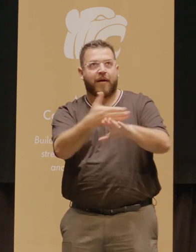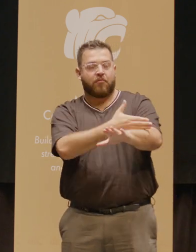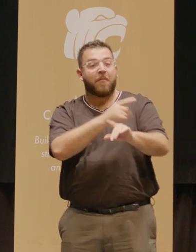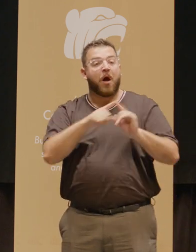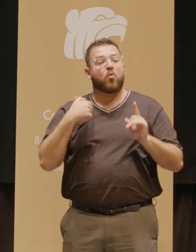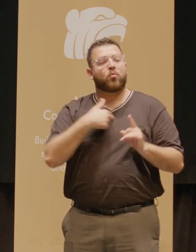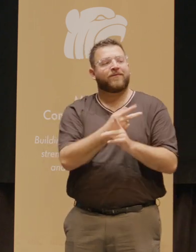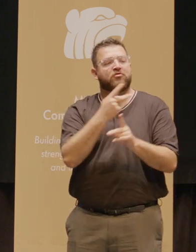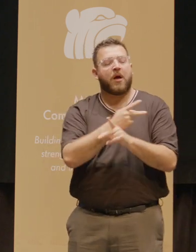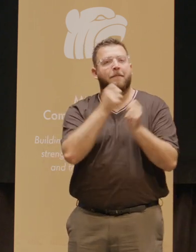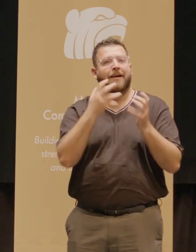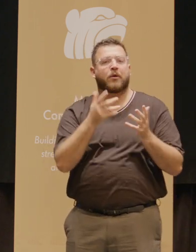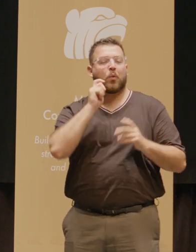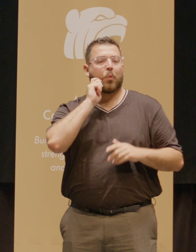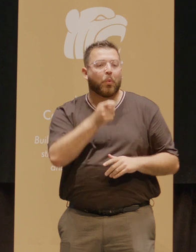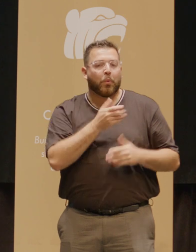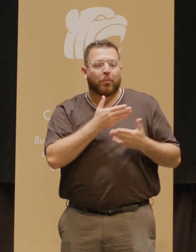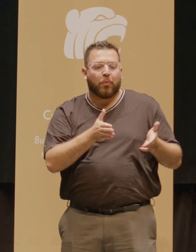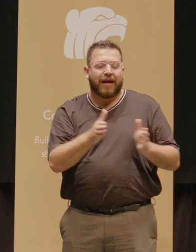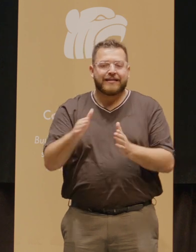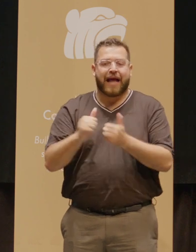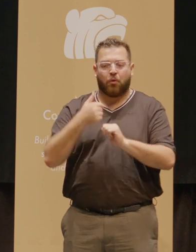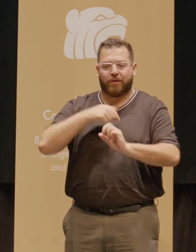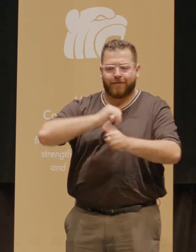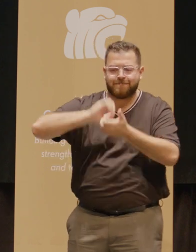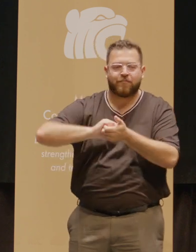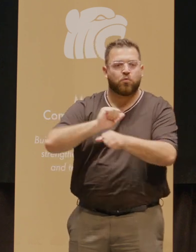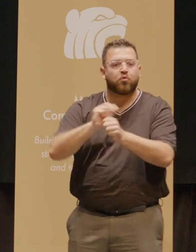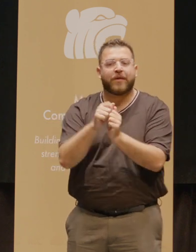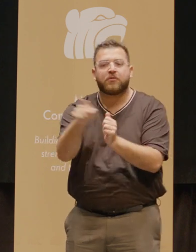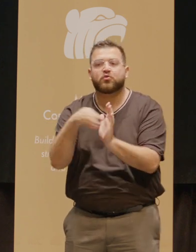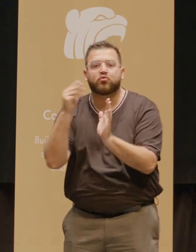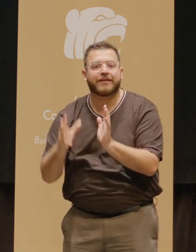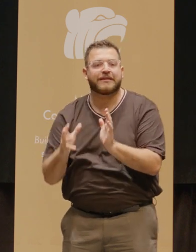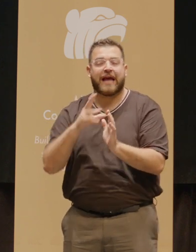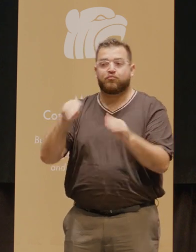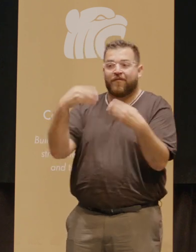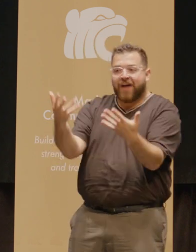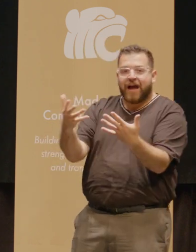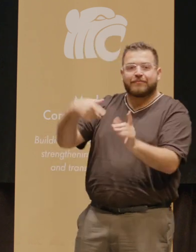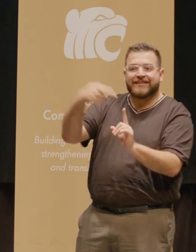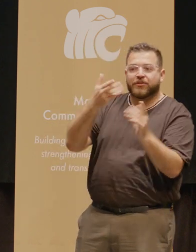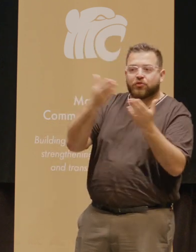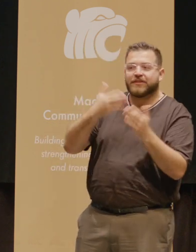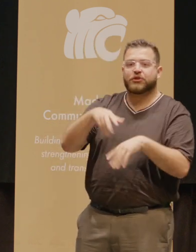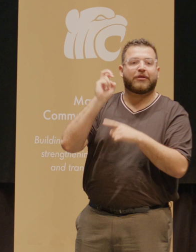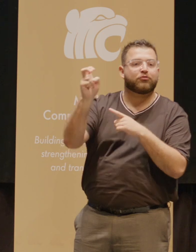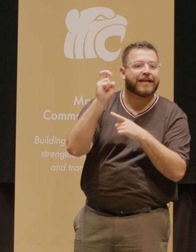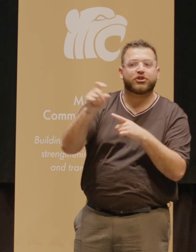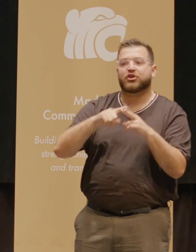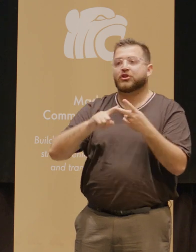really cool examples at the college of how to really work with the students and provide the wraparound services, provide